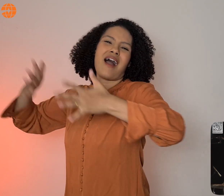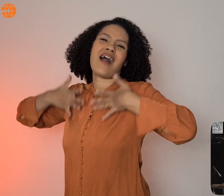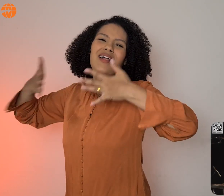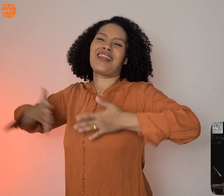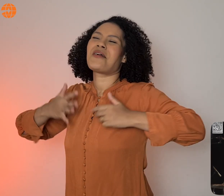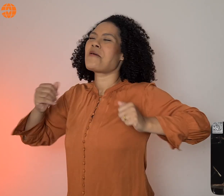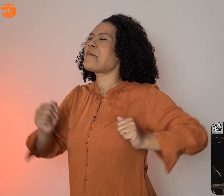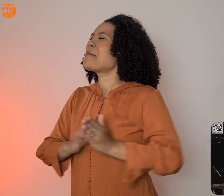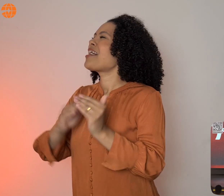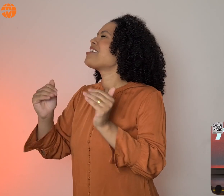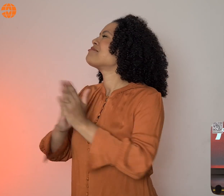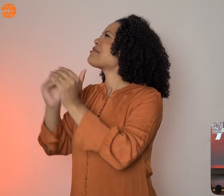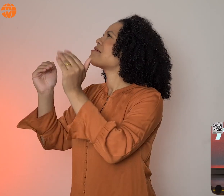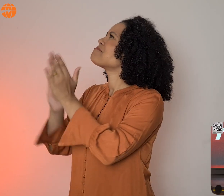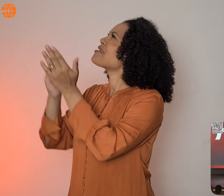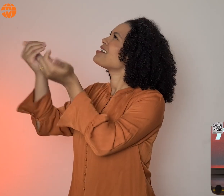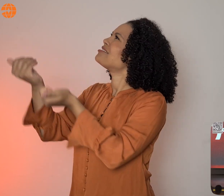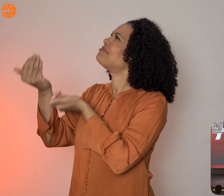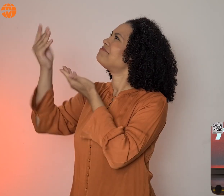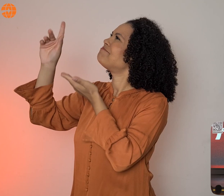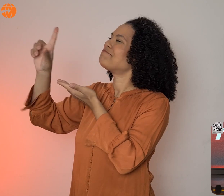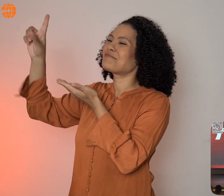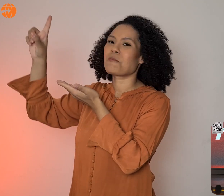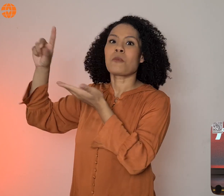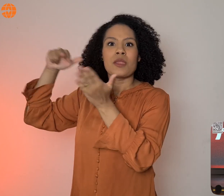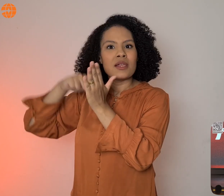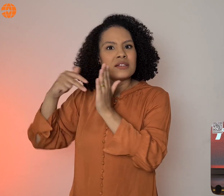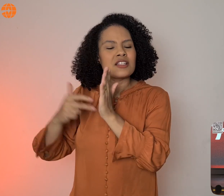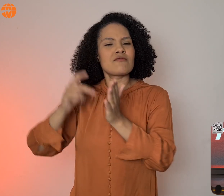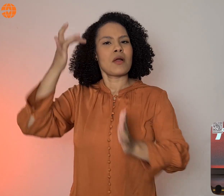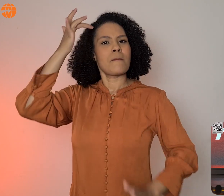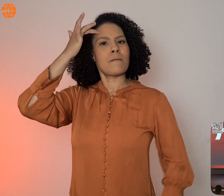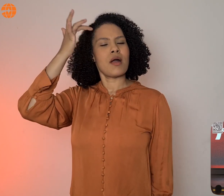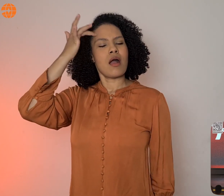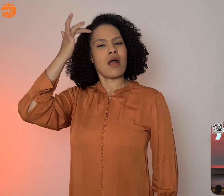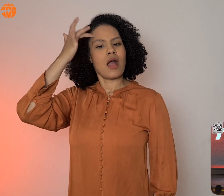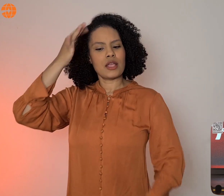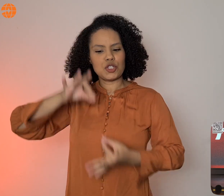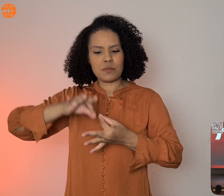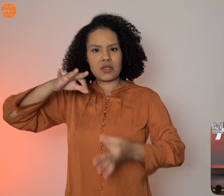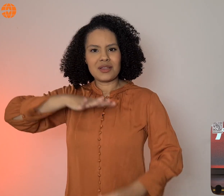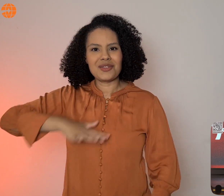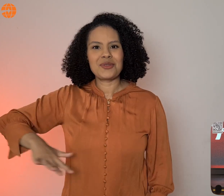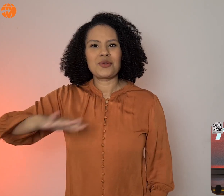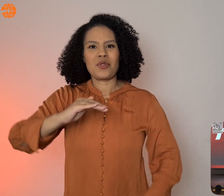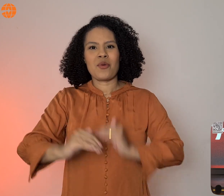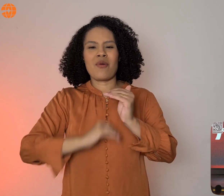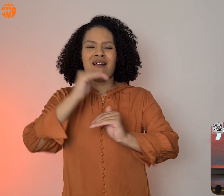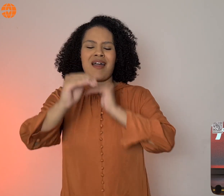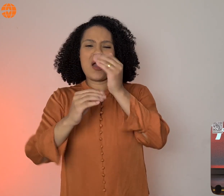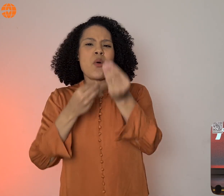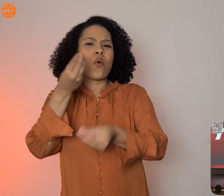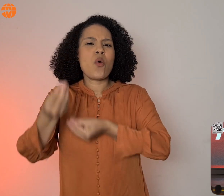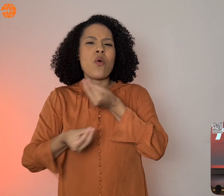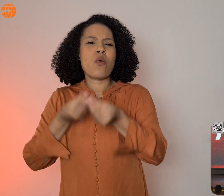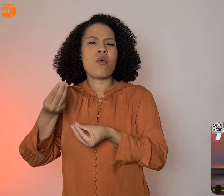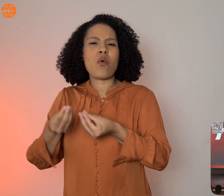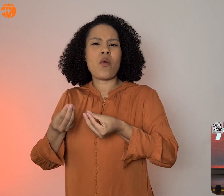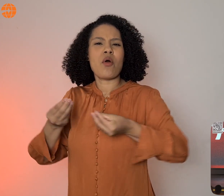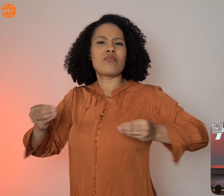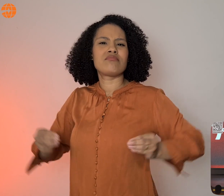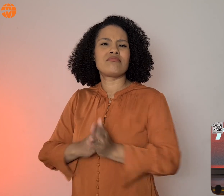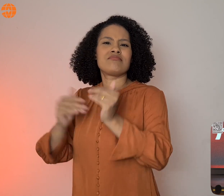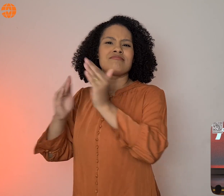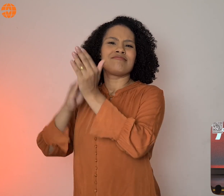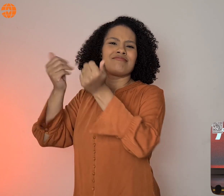means you're growing up spiritually. Significa quando você chega lá que você está crescendo espiritualmente. How do we bless Him? Como que a gente bendiz ou abençoa Ele?